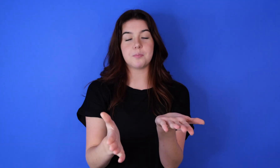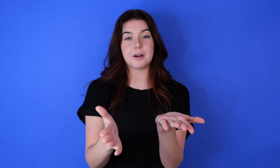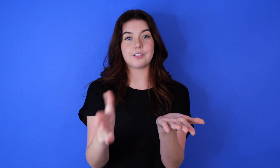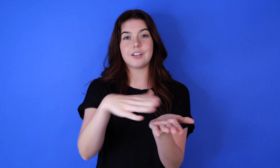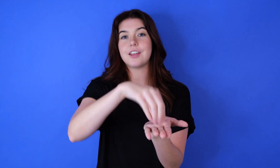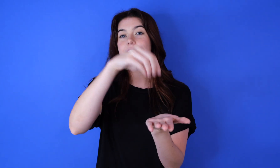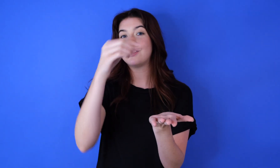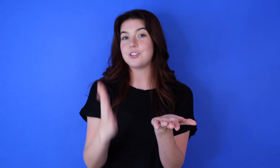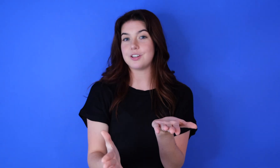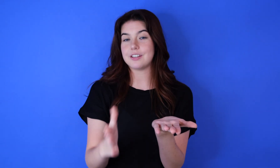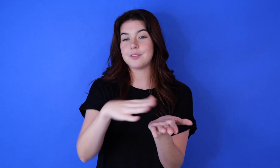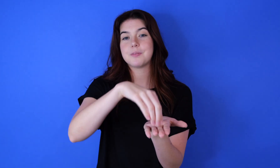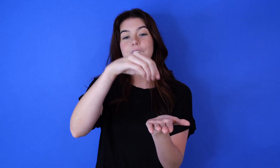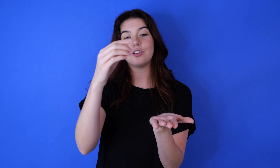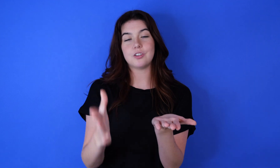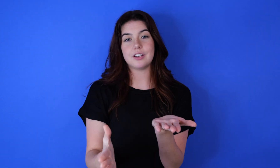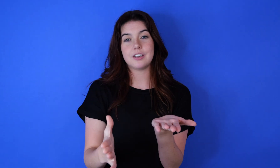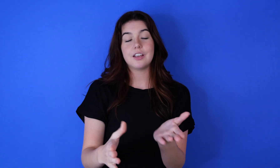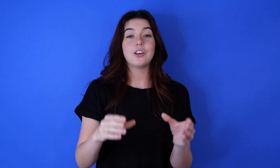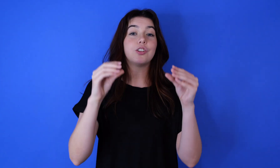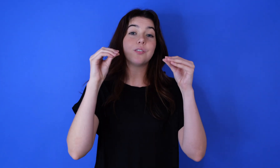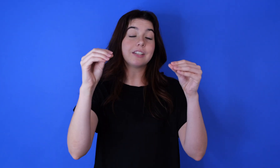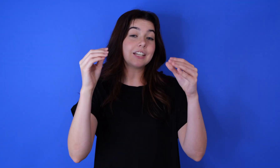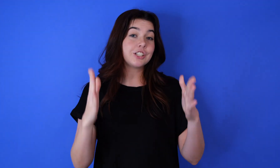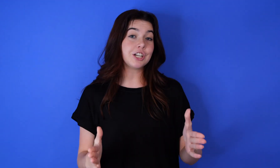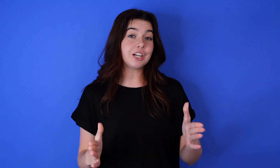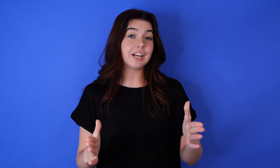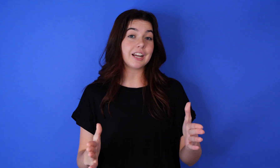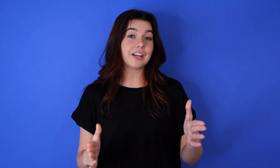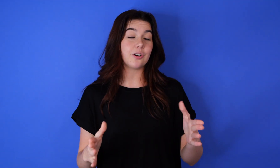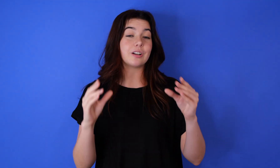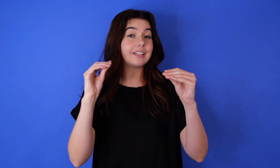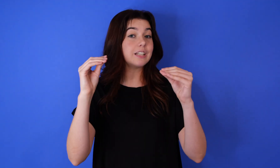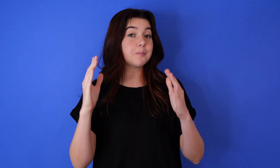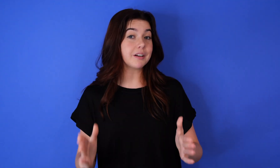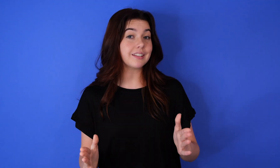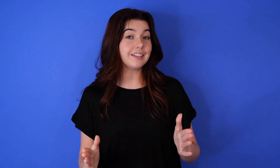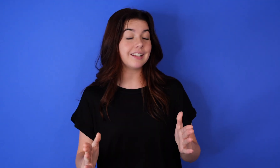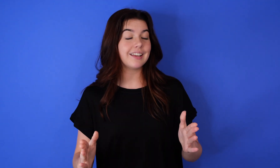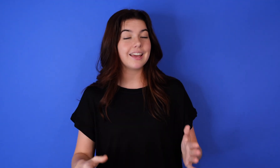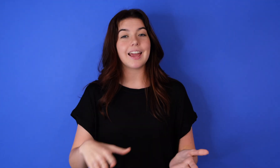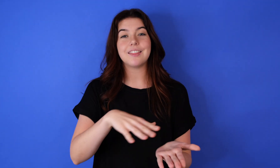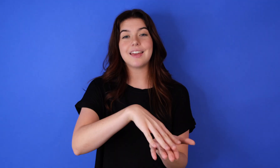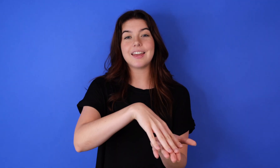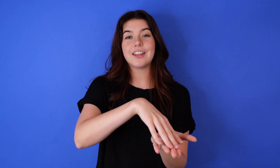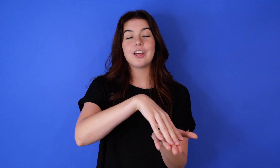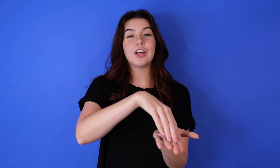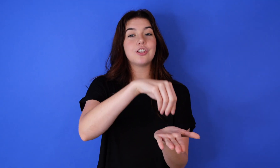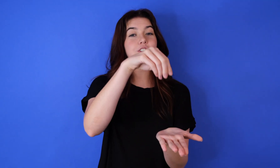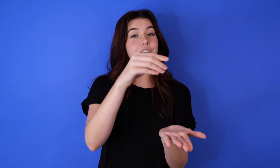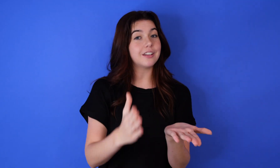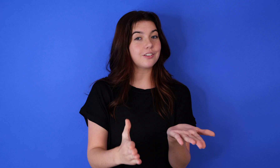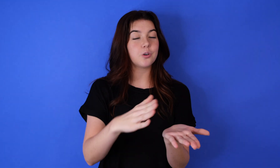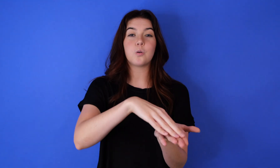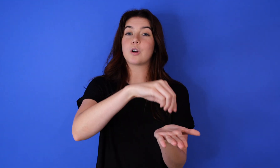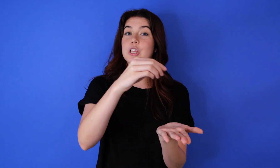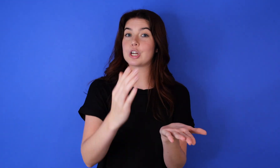person. Student. Student. So teacher, or teach person, and then student or